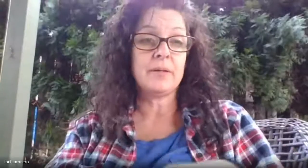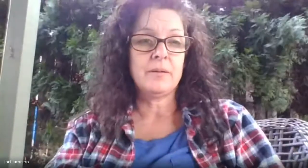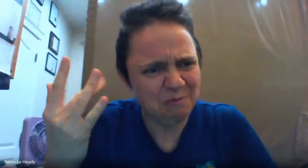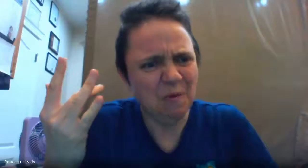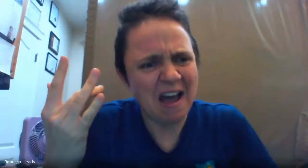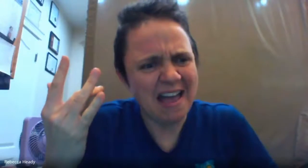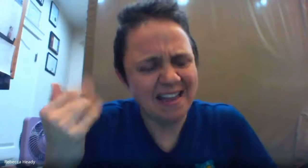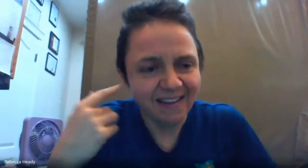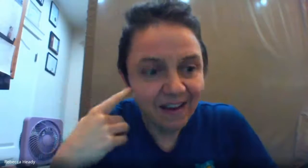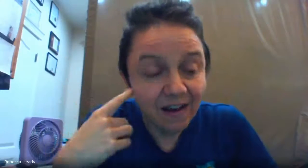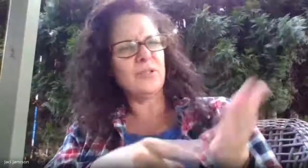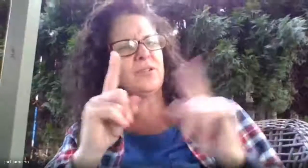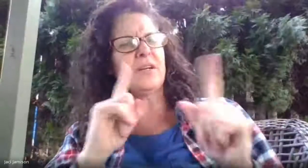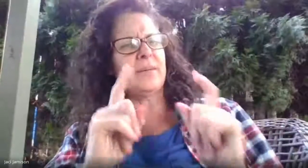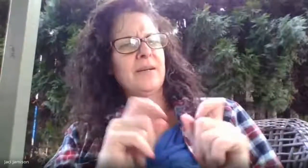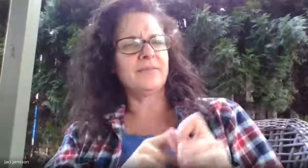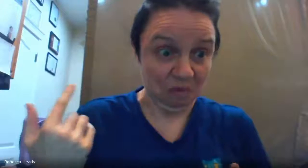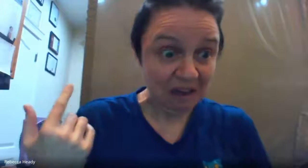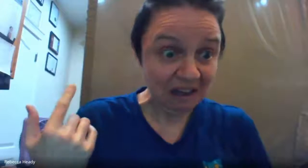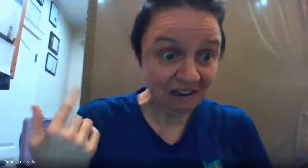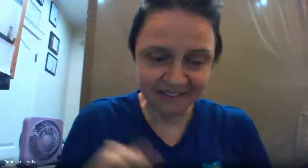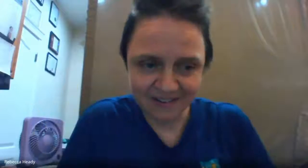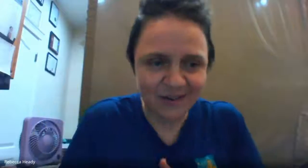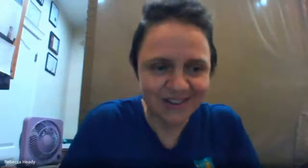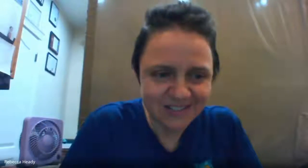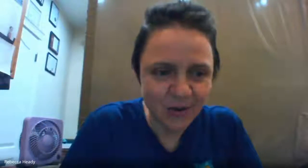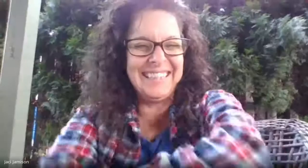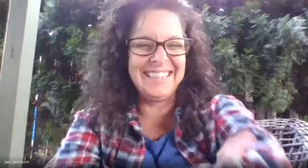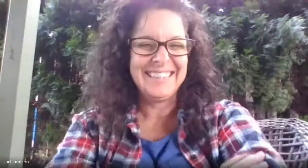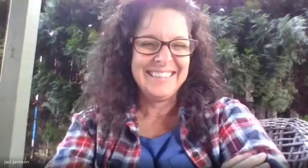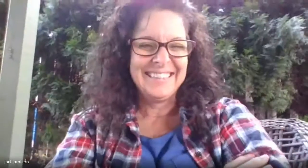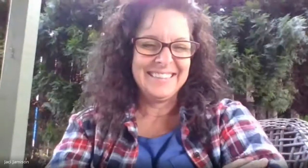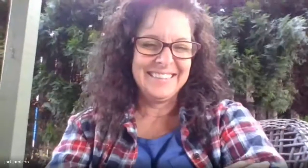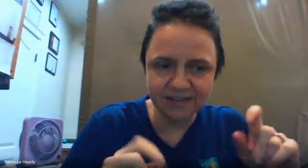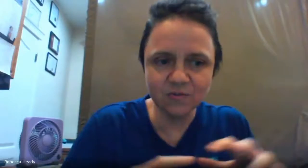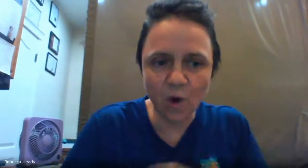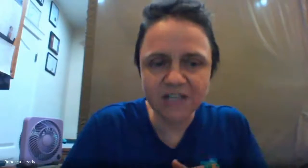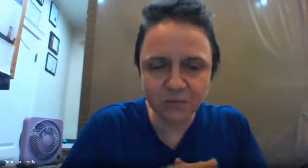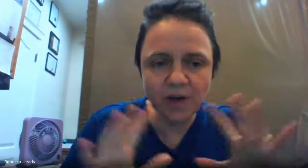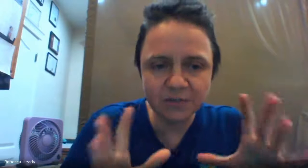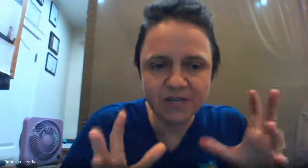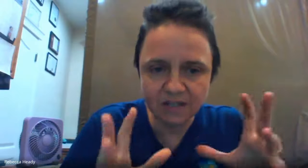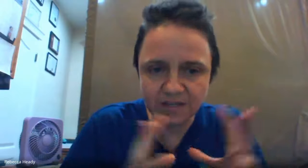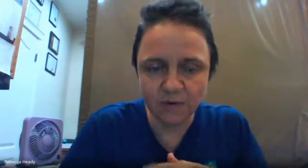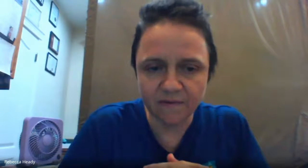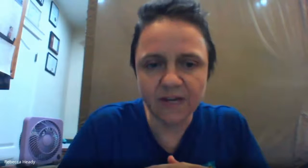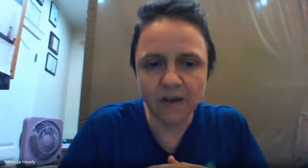why? What? What's she talking about? Like what? You know. So it's interesting. Watch what he does on the video when they're talking